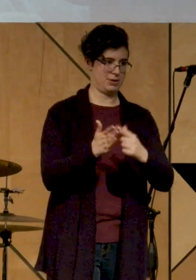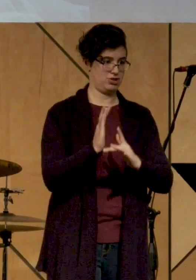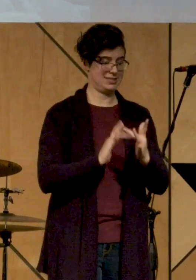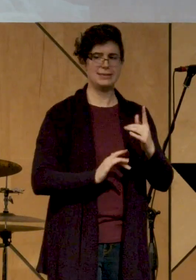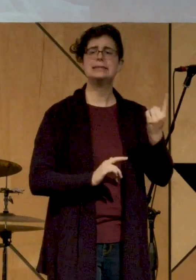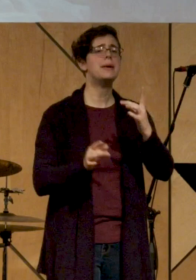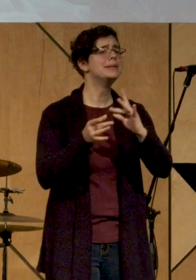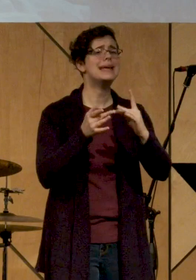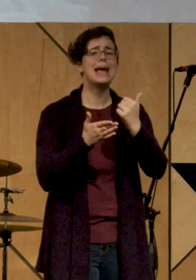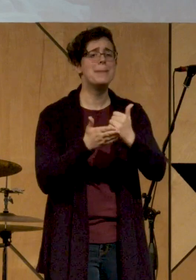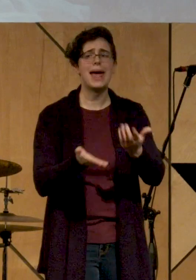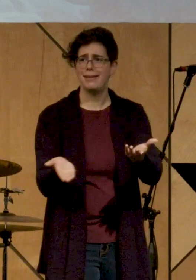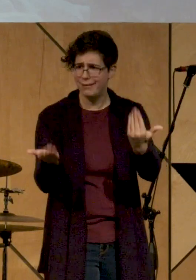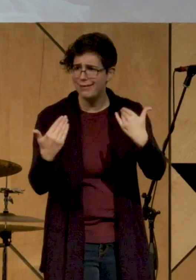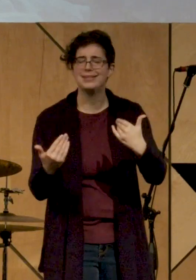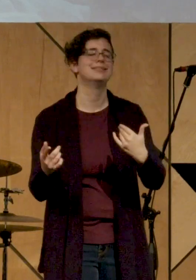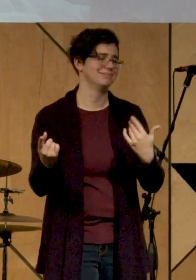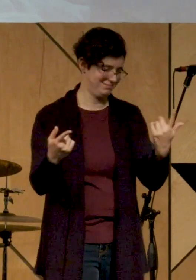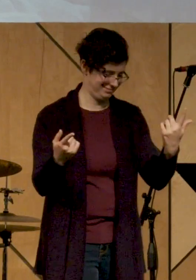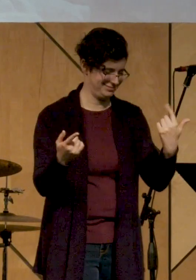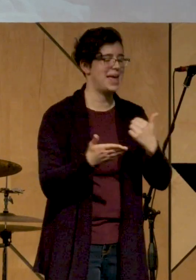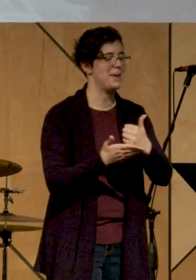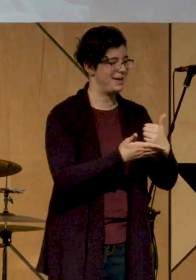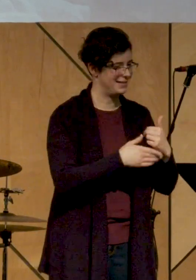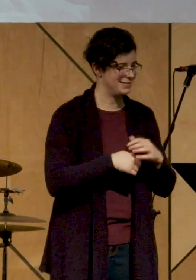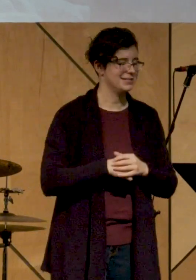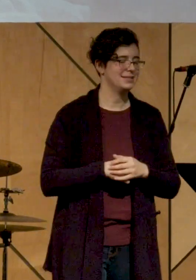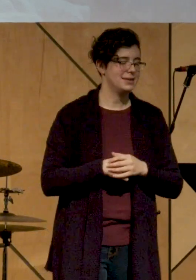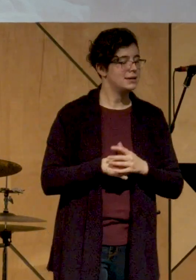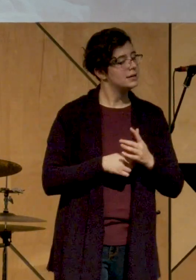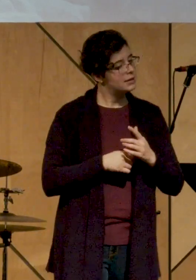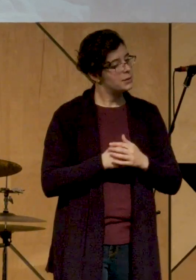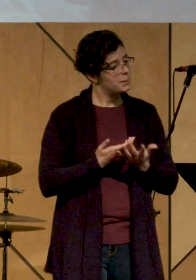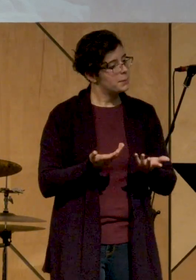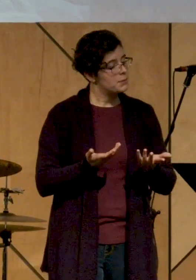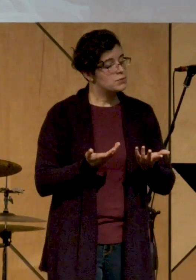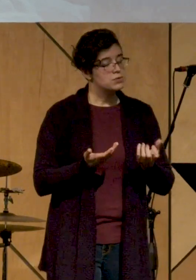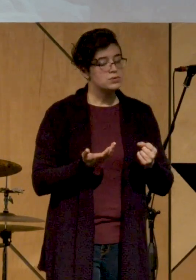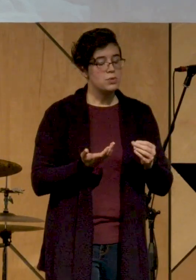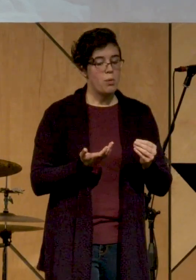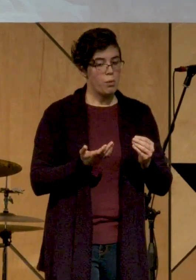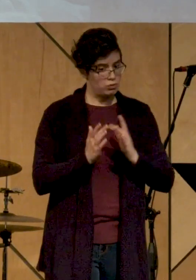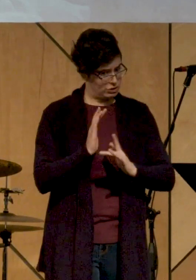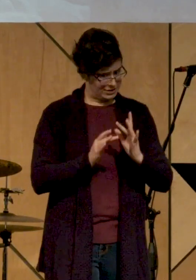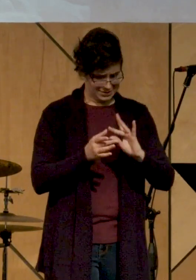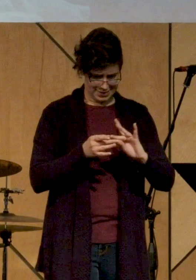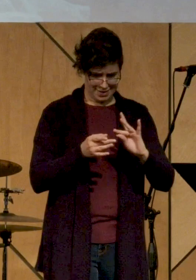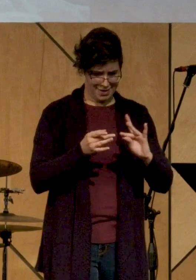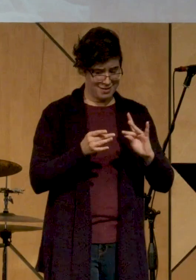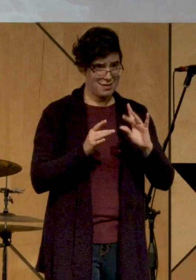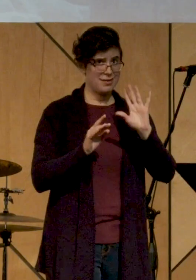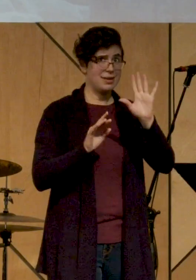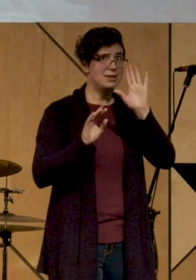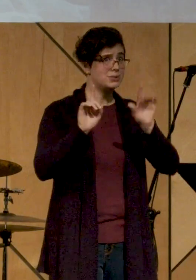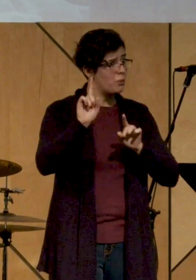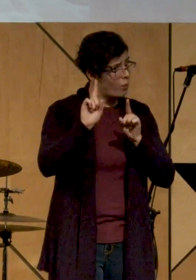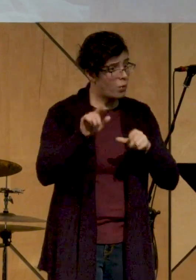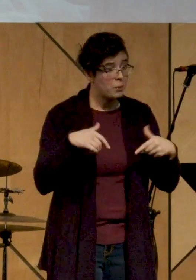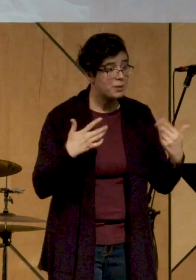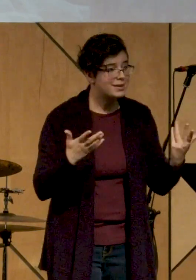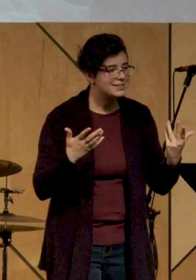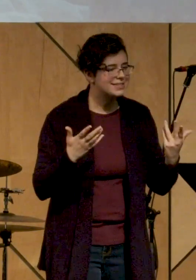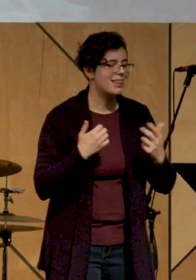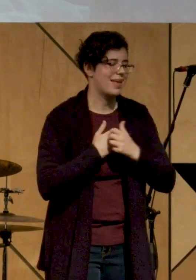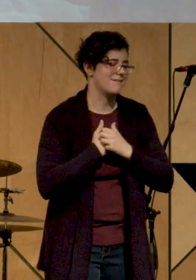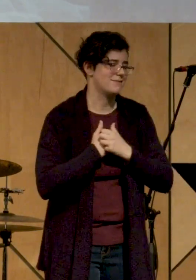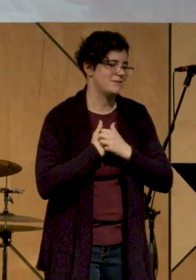amen. Talking about Jesus graciously means people should feel his love when you talk about him. Jesus told us that was his goal. John